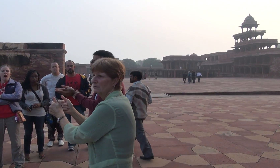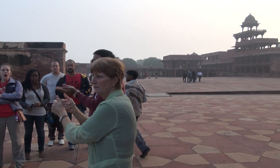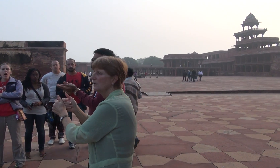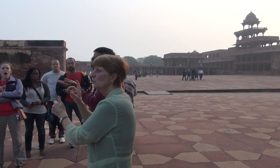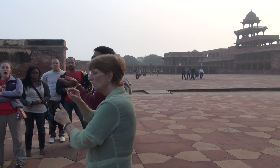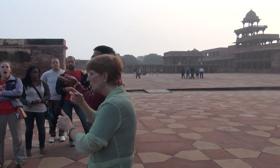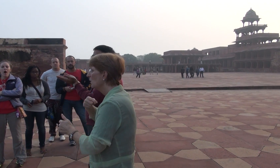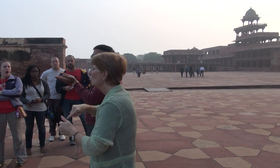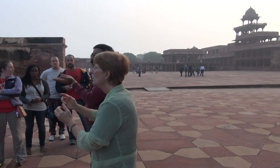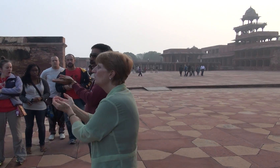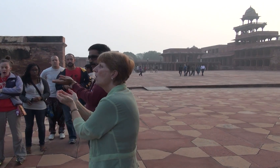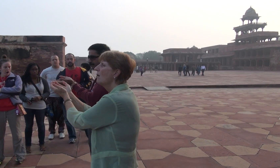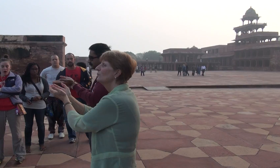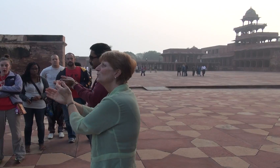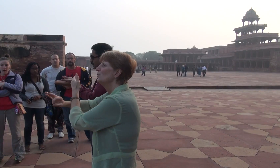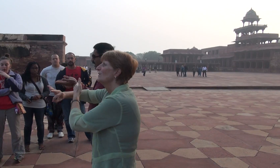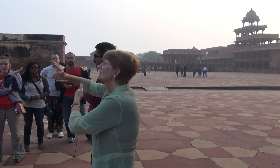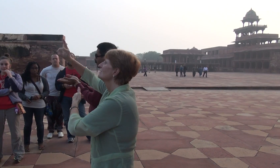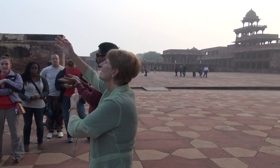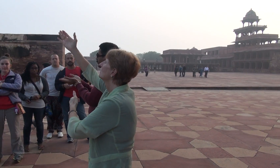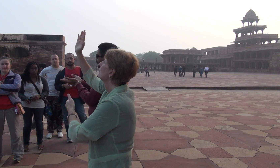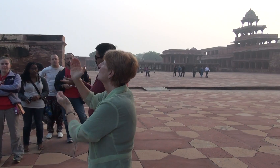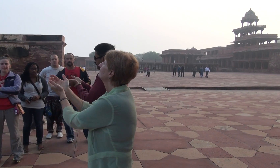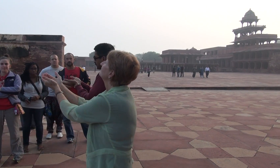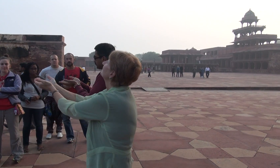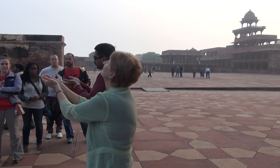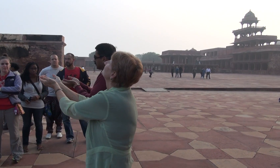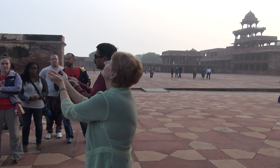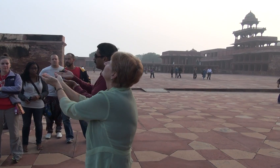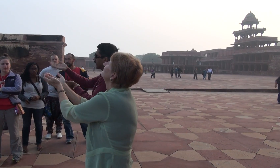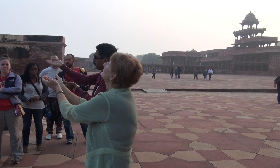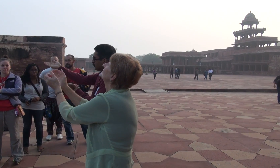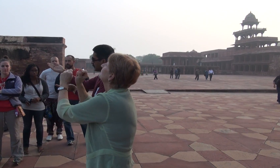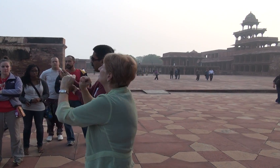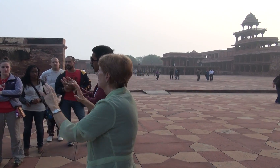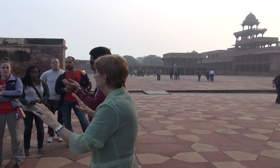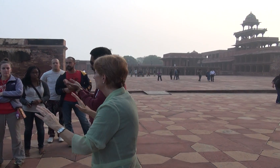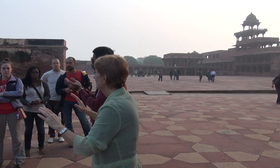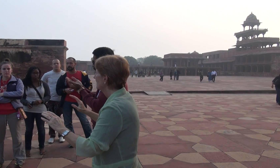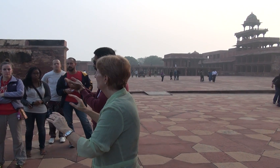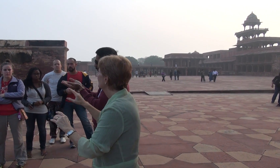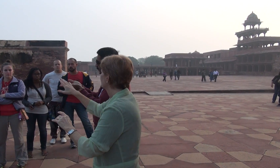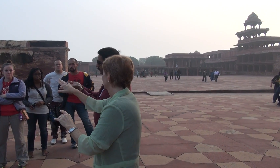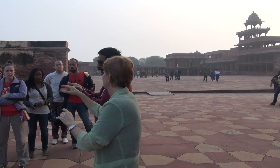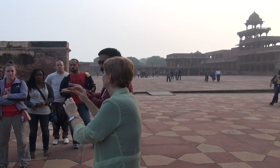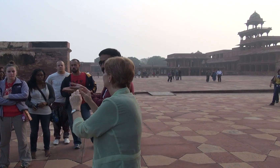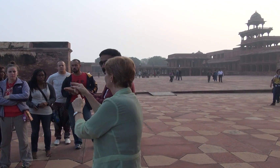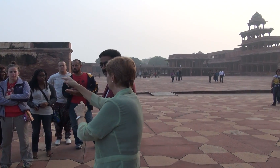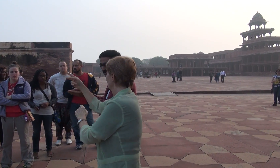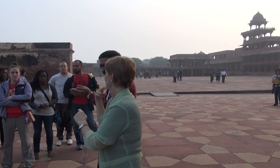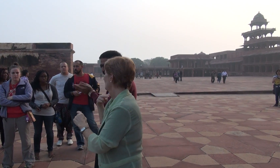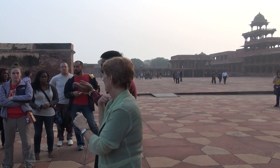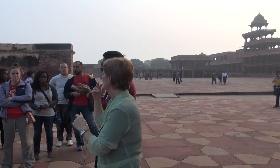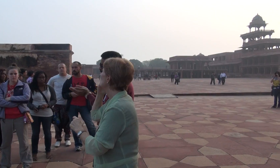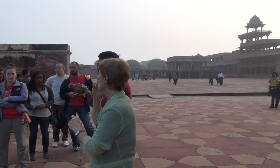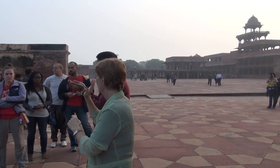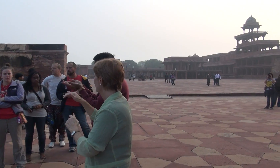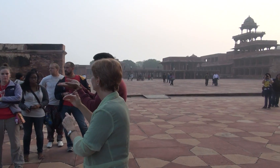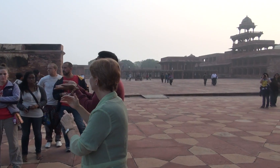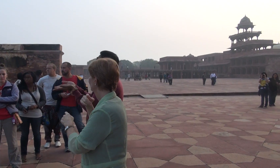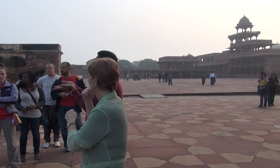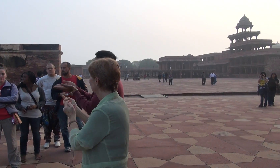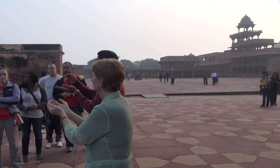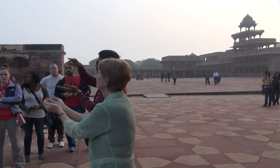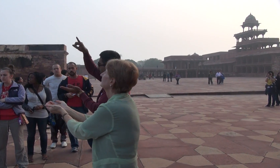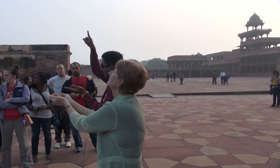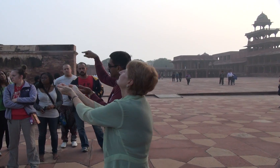that we offer water to the sun god, asking for the blessings. Bharat knows about it, that we ask,